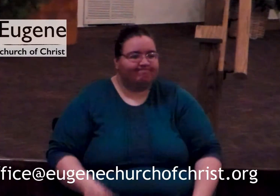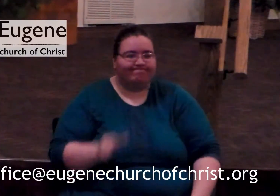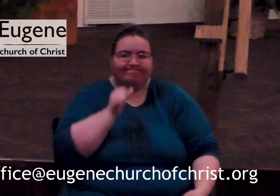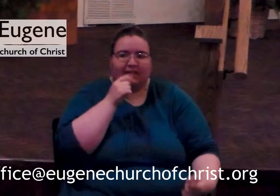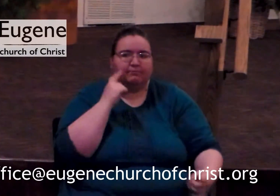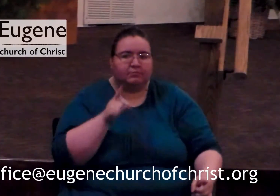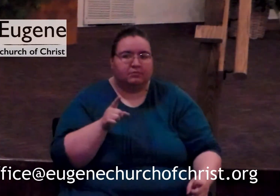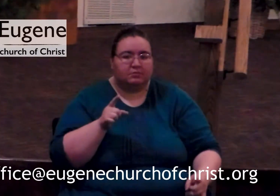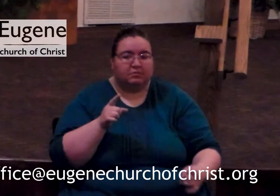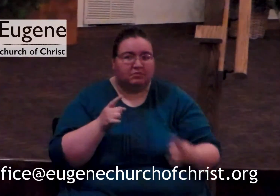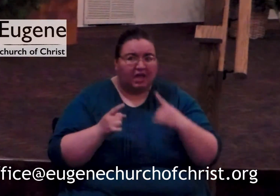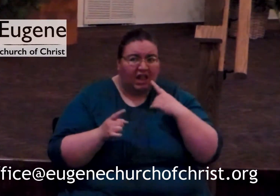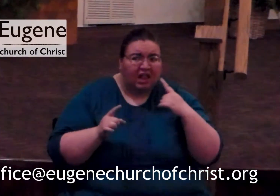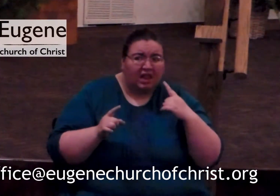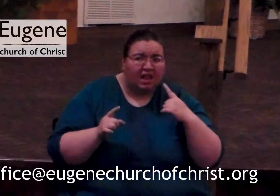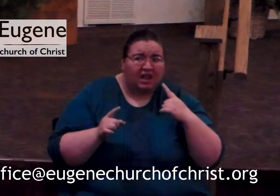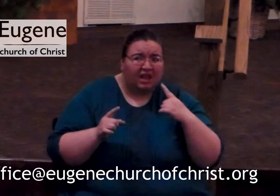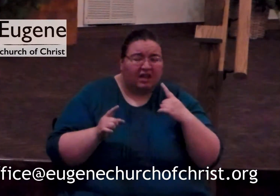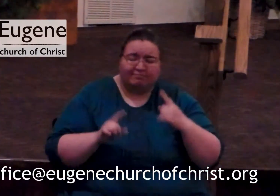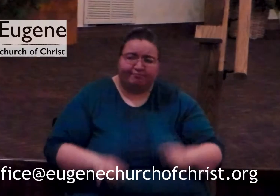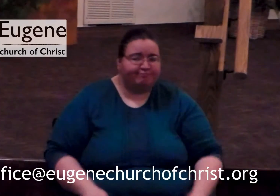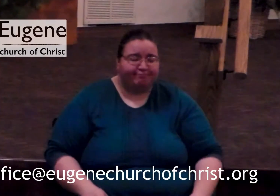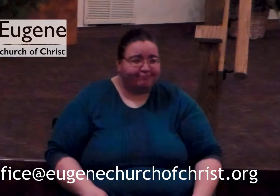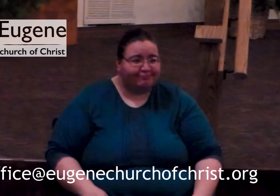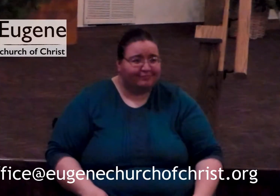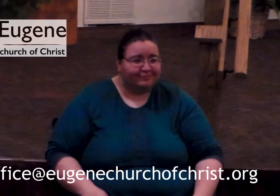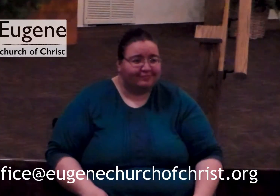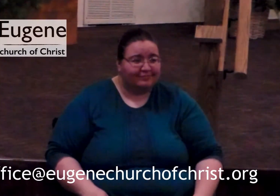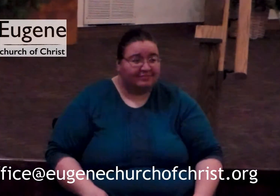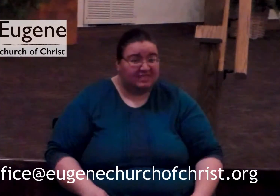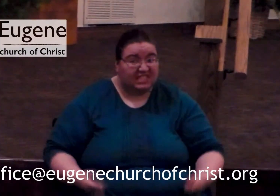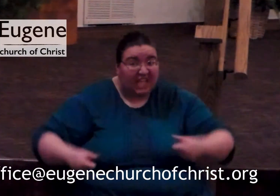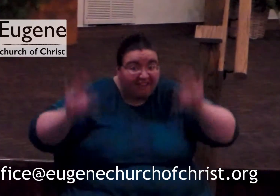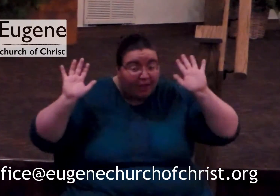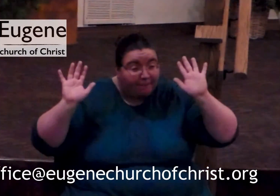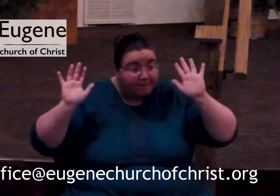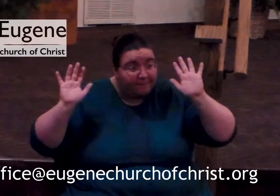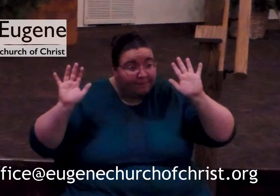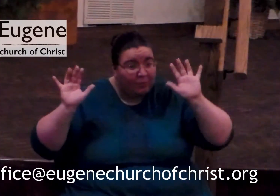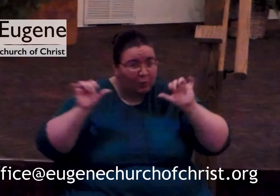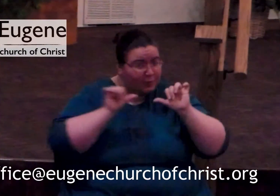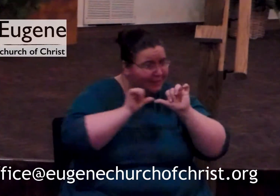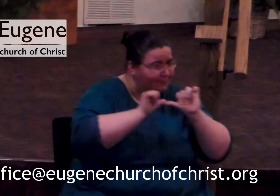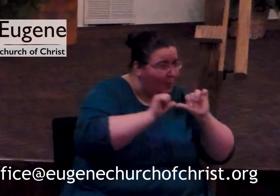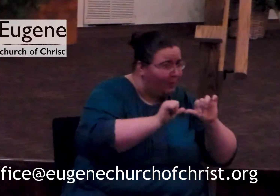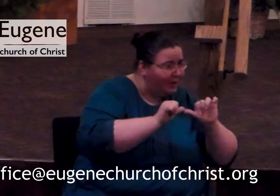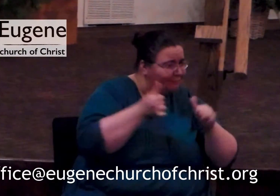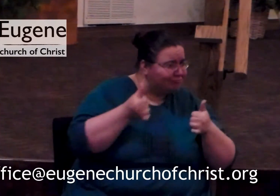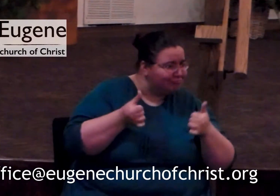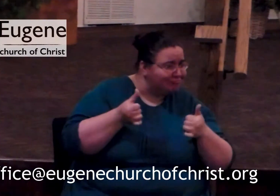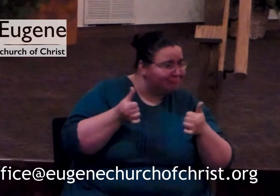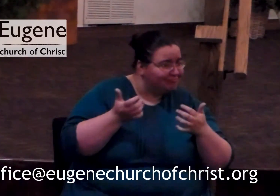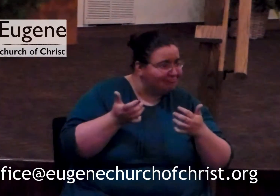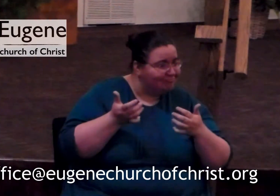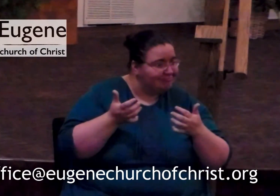No, not that time. And do you give up or do you keep going? Because what he says here is when you hit the good